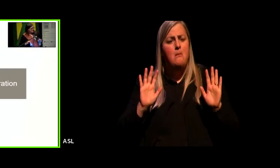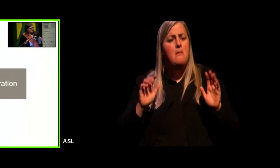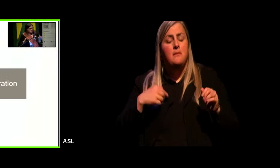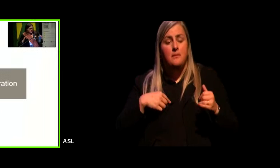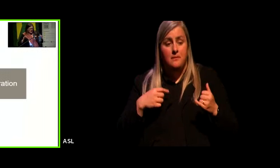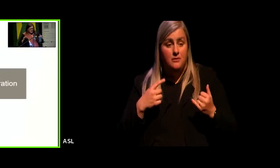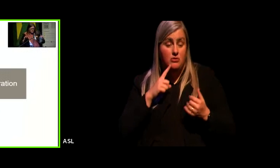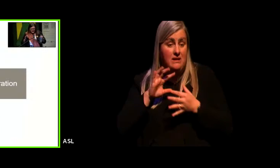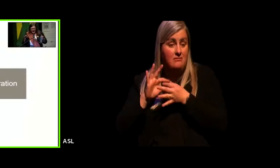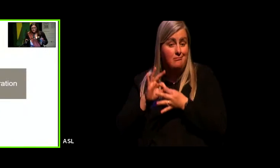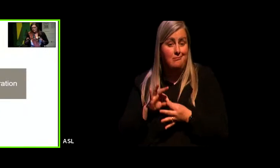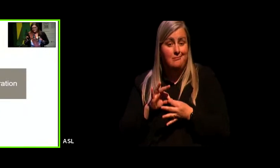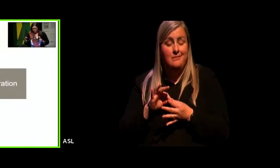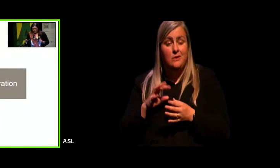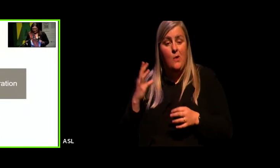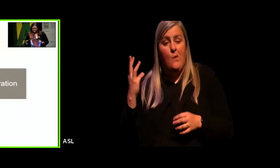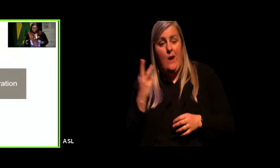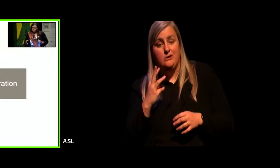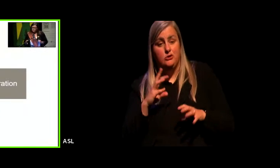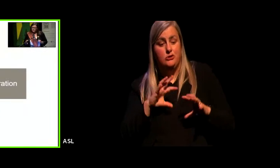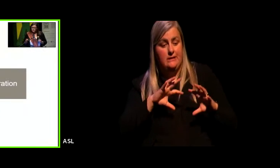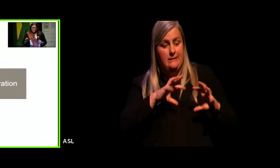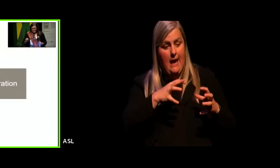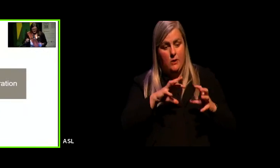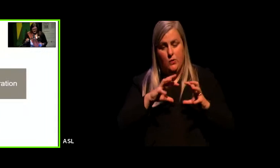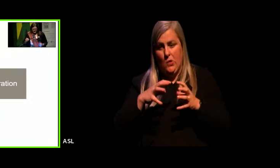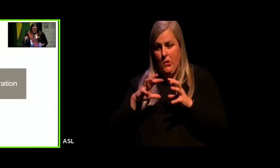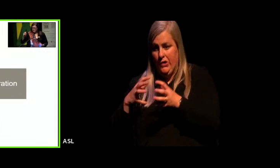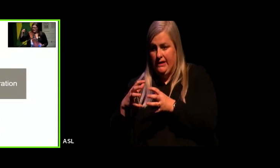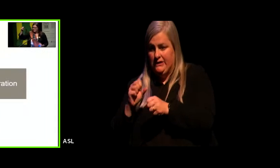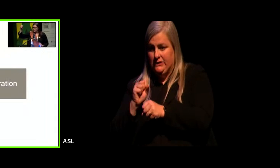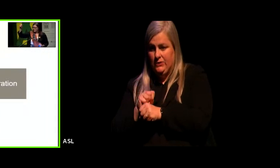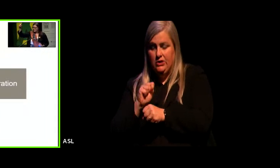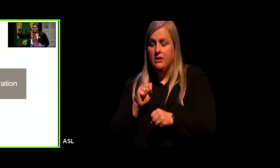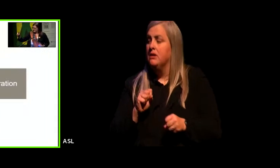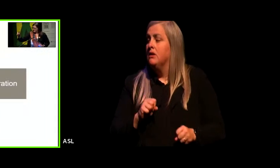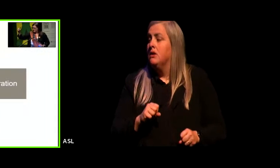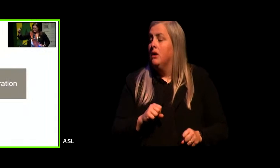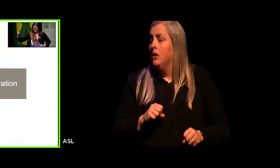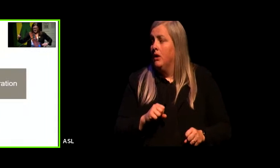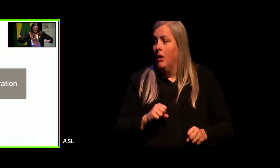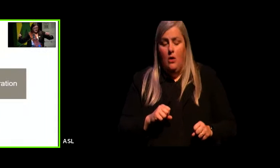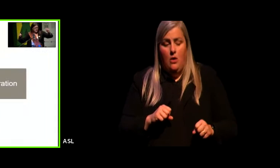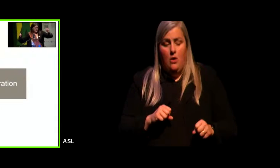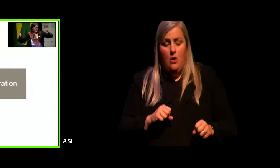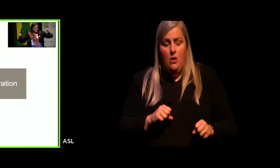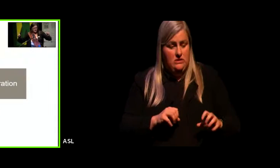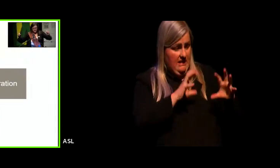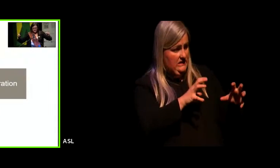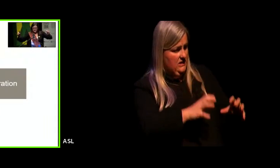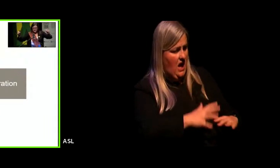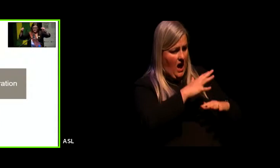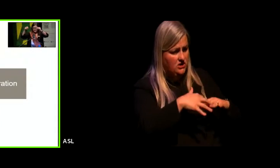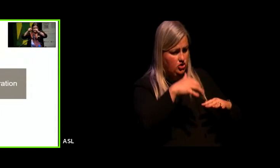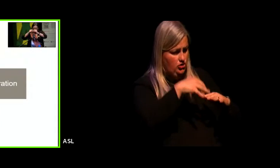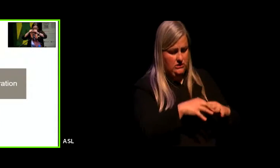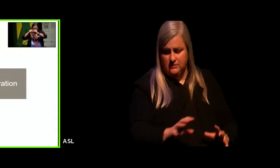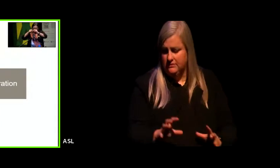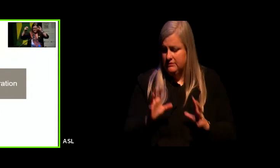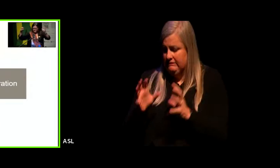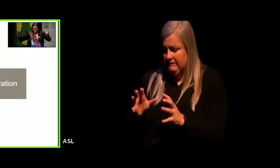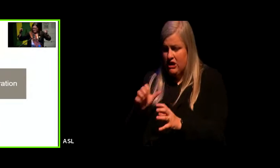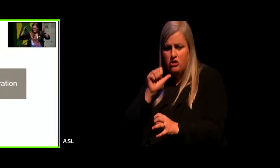Western categories work. So it's this idea that you have, here's Indigenous and here's non-Indigenous, and you have to mix